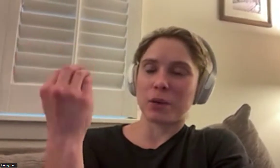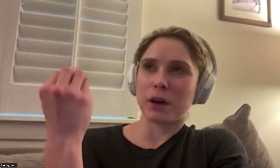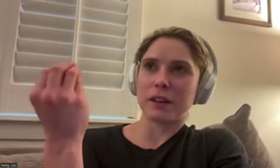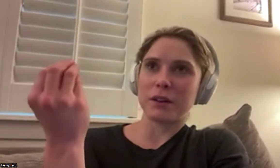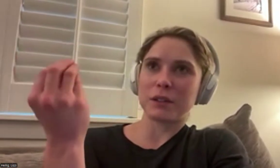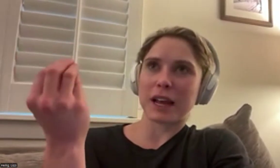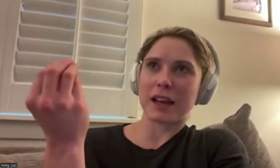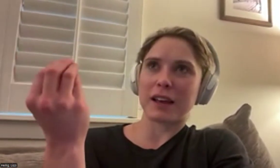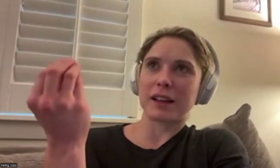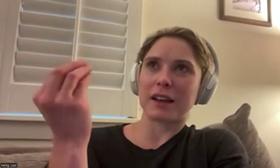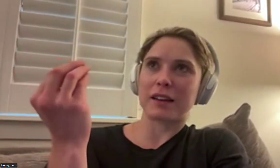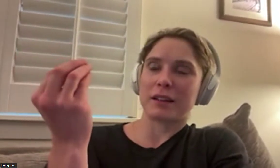what do you say?